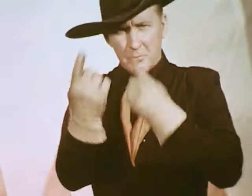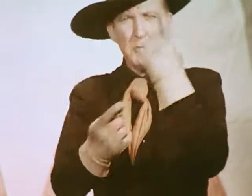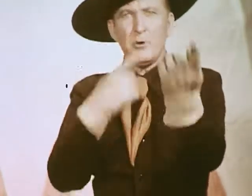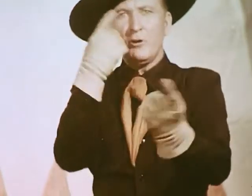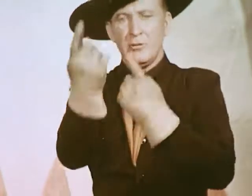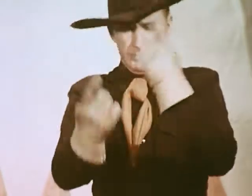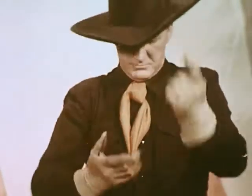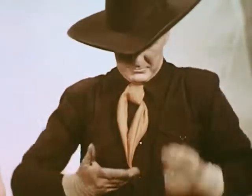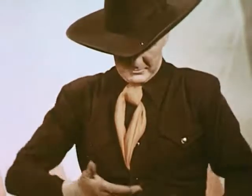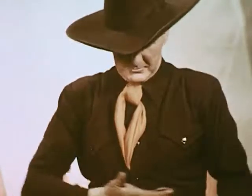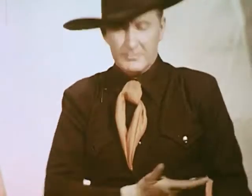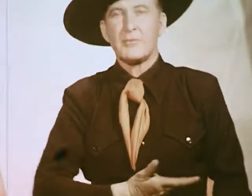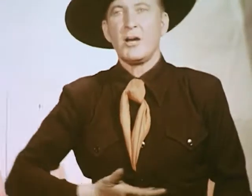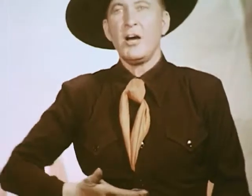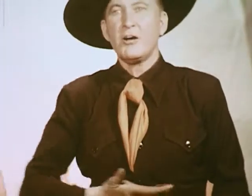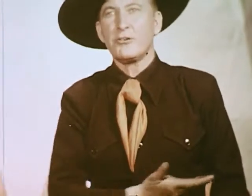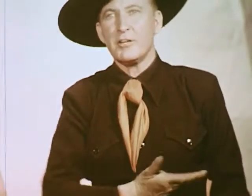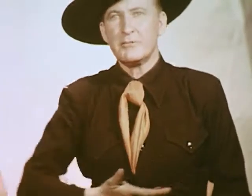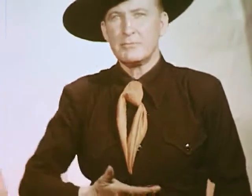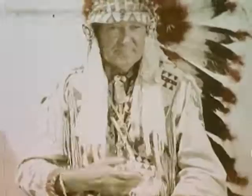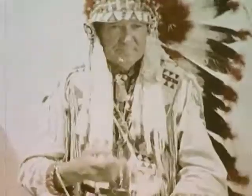The people are hungry.